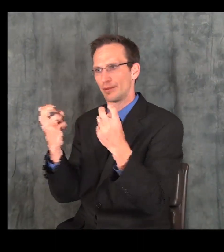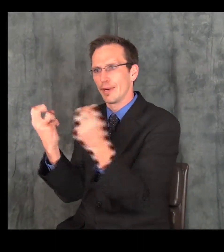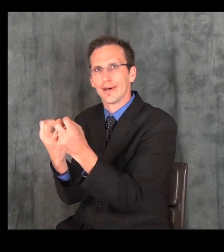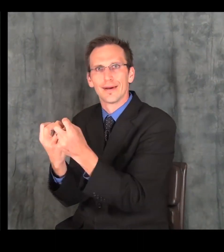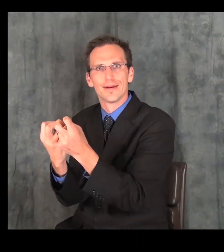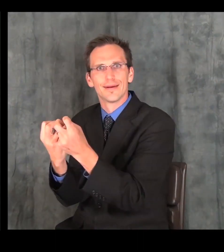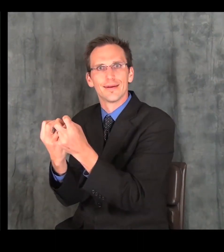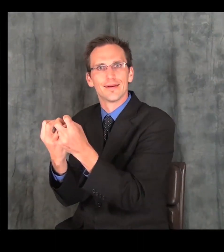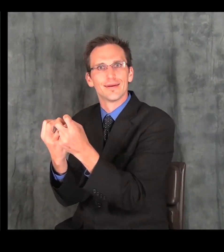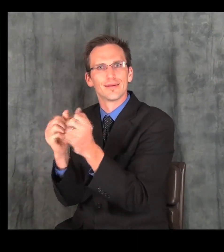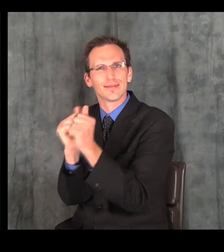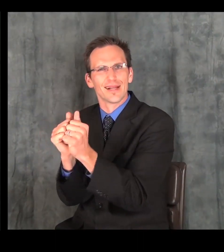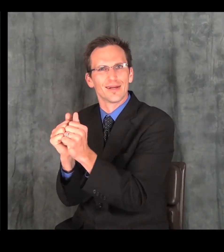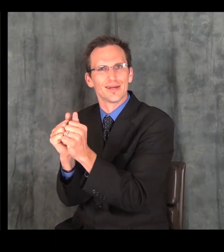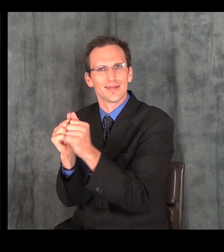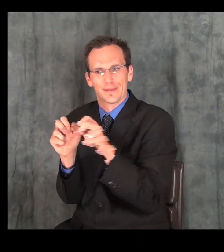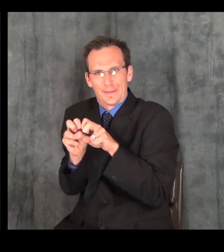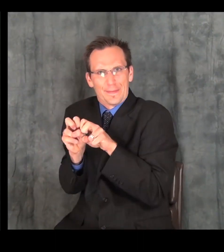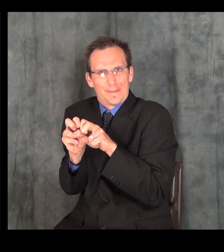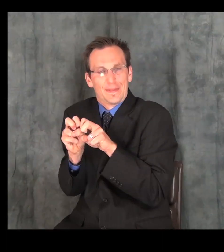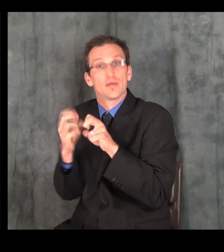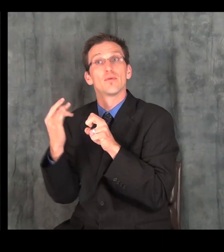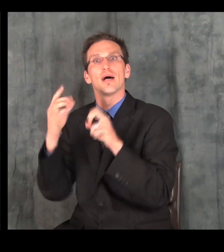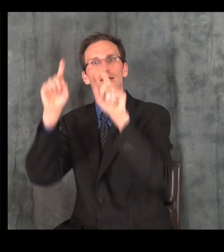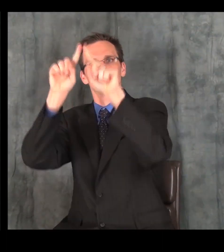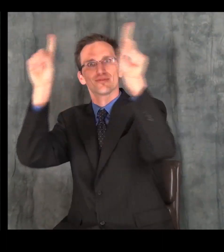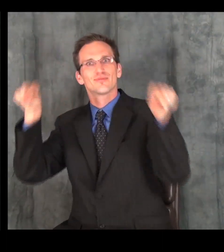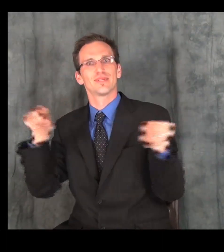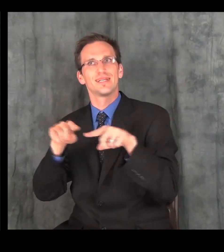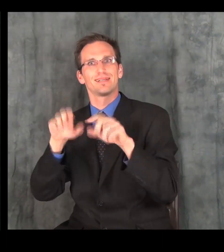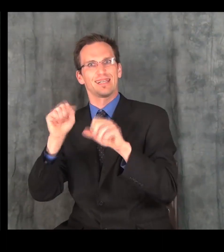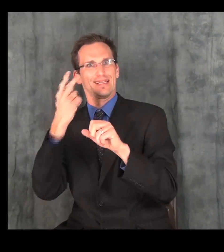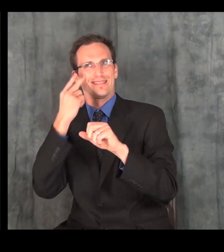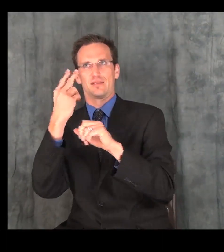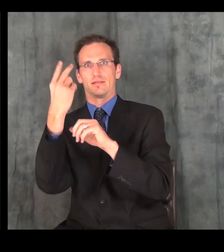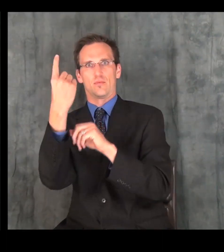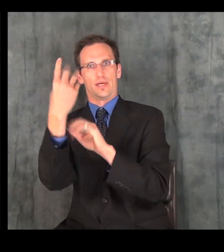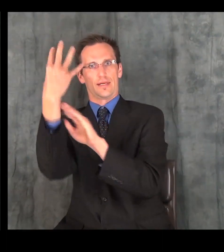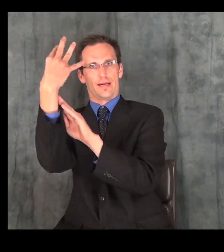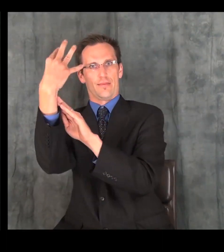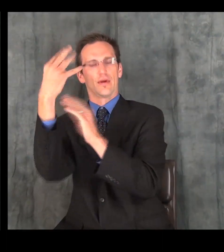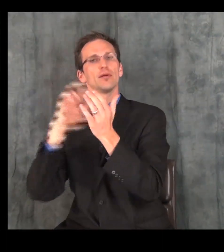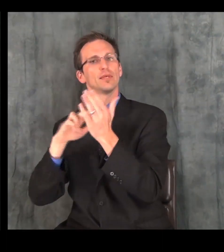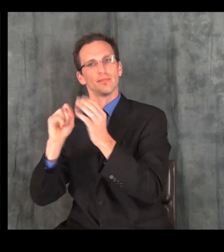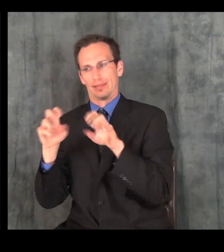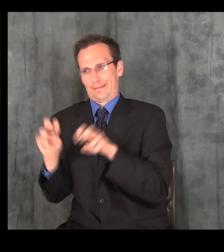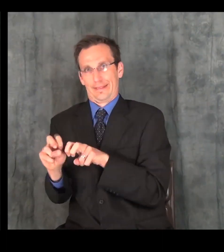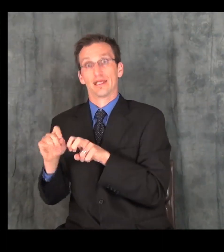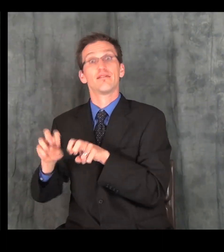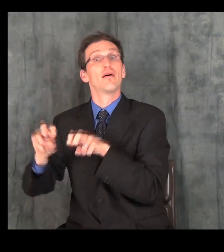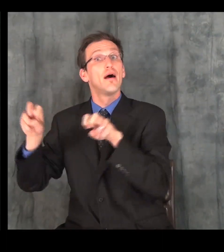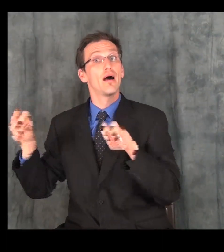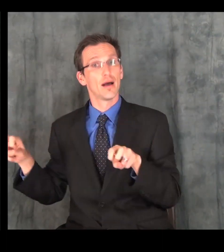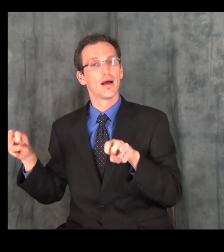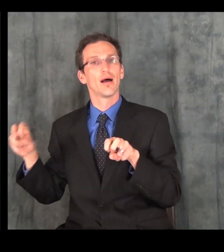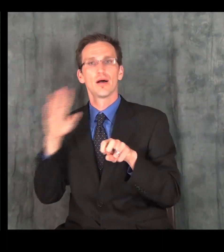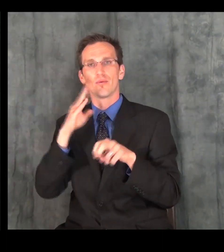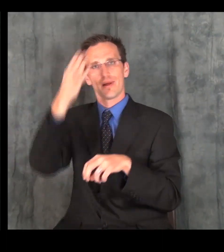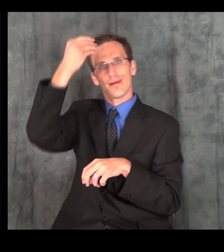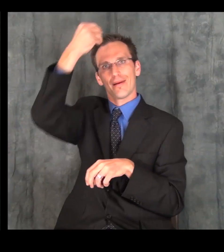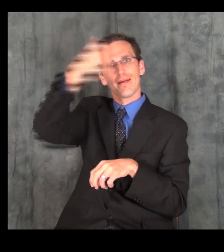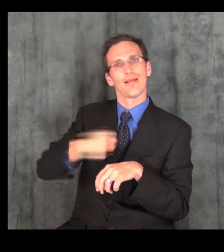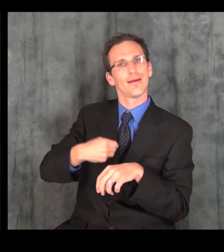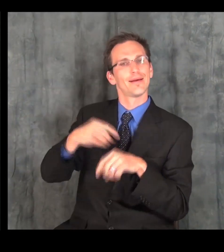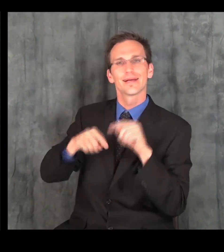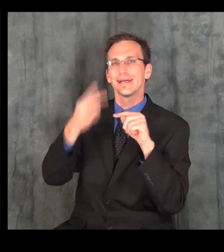both be seen on the screen, because there's only one video camera, and so if they sat too far apart you can only see one or the